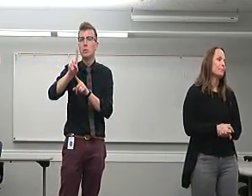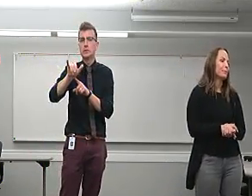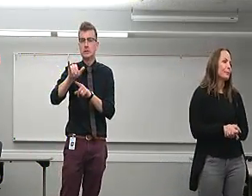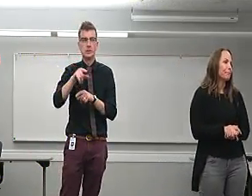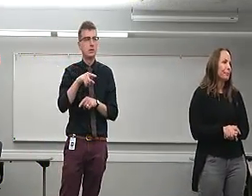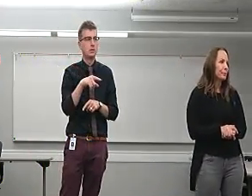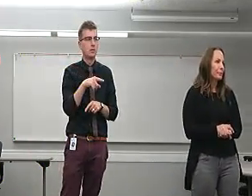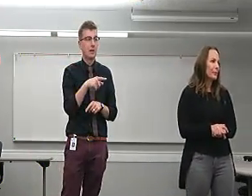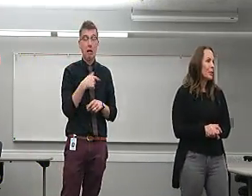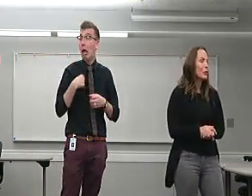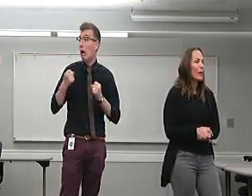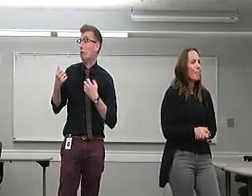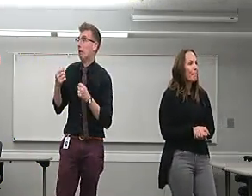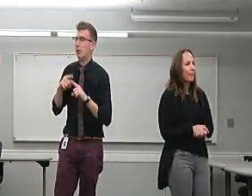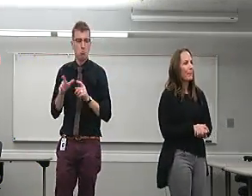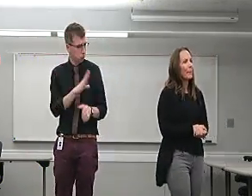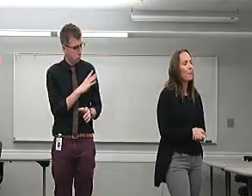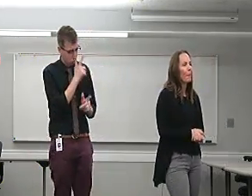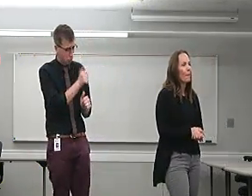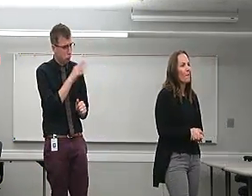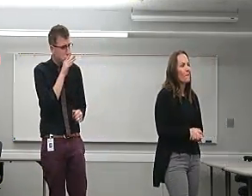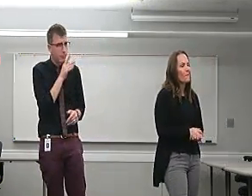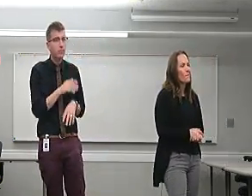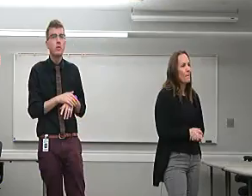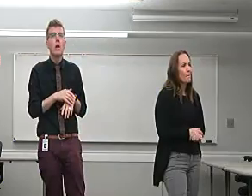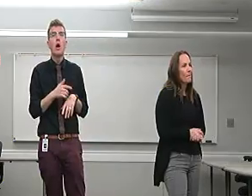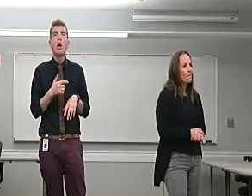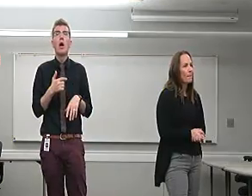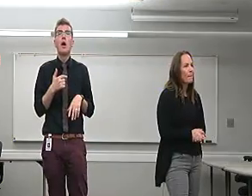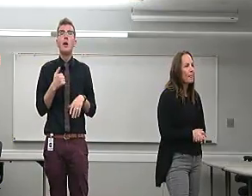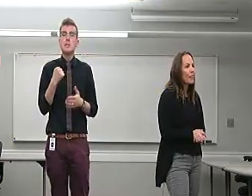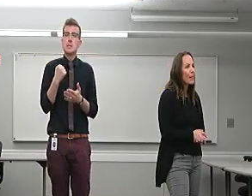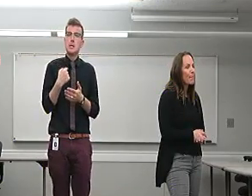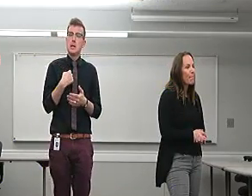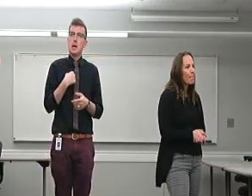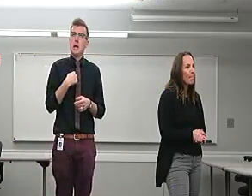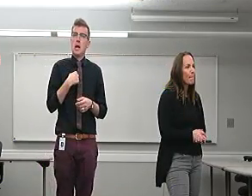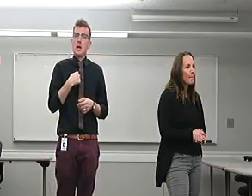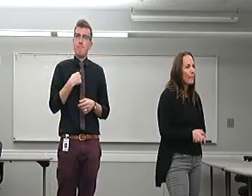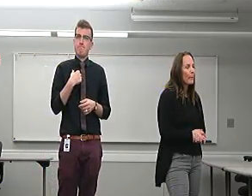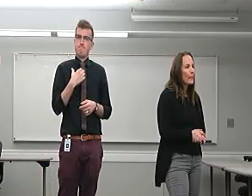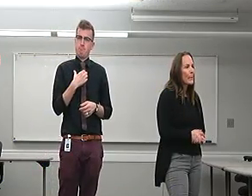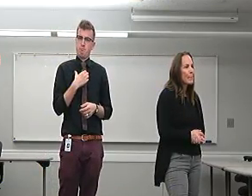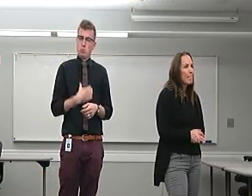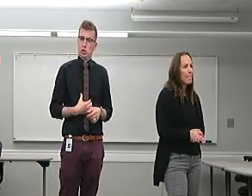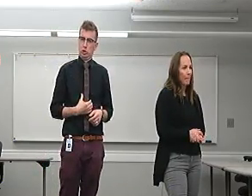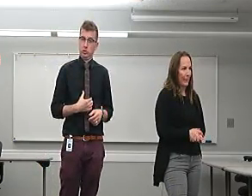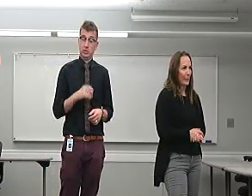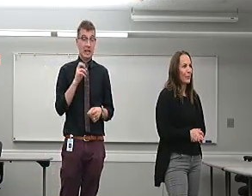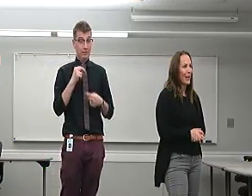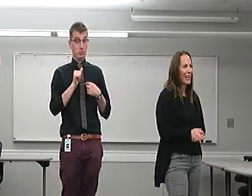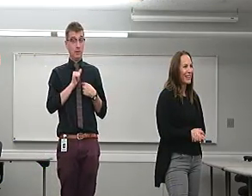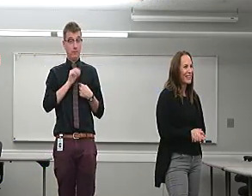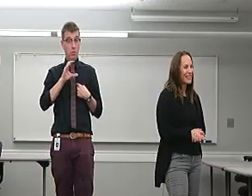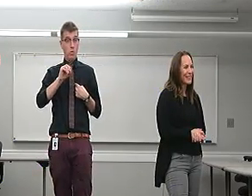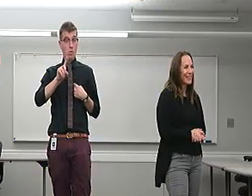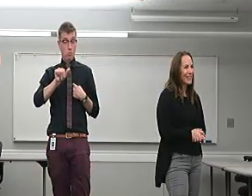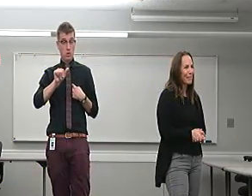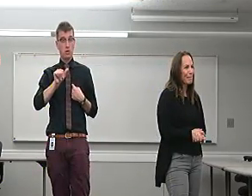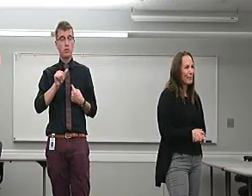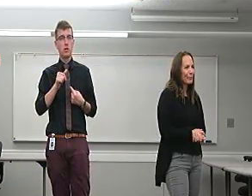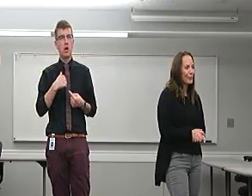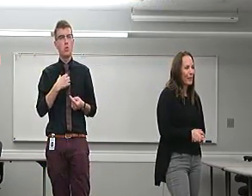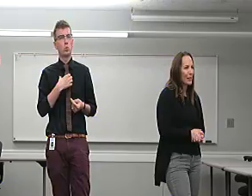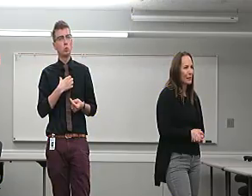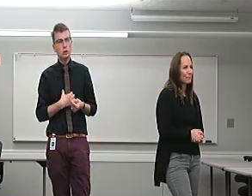It's okay. I wish that, even though I'm a CODA, Yeah. I wish that there was some sort